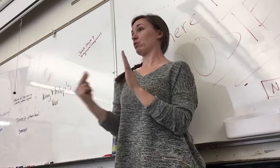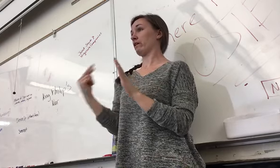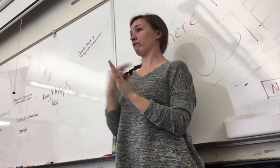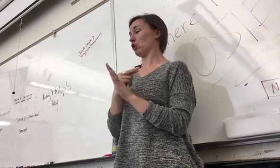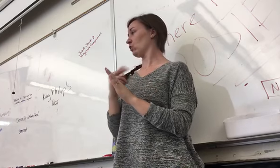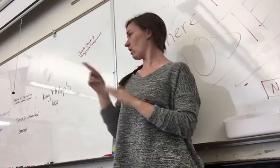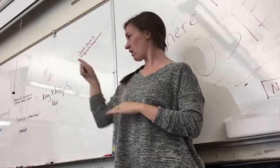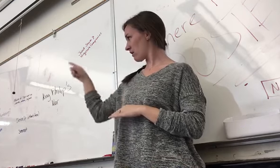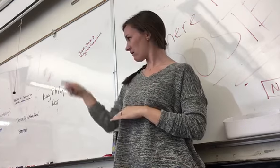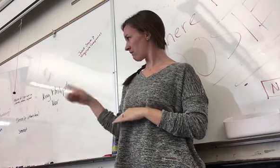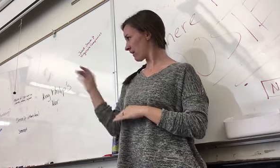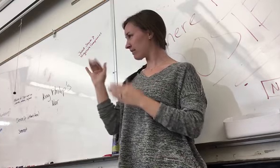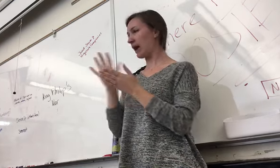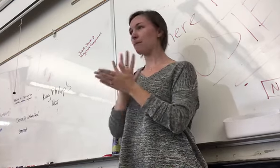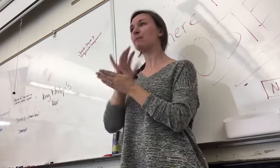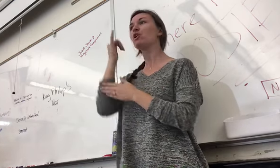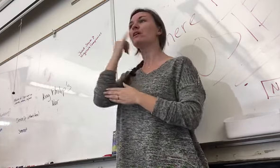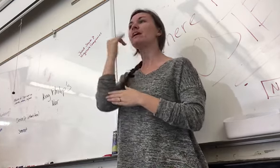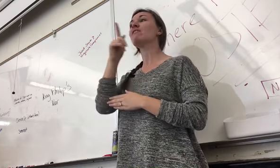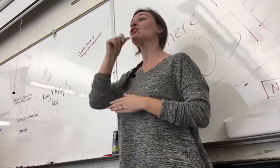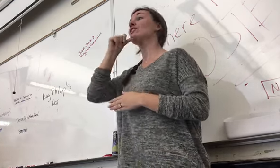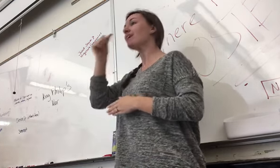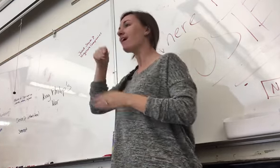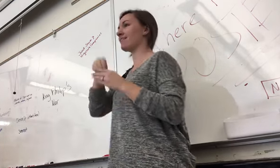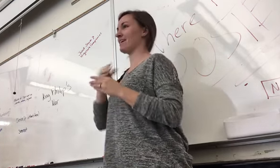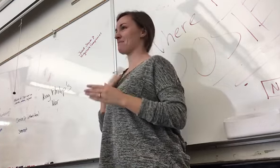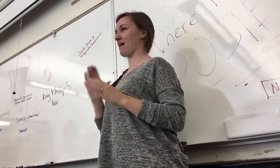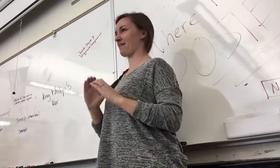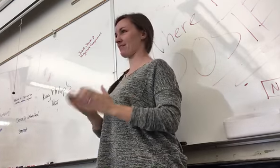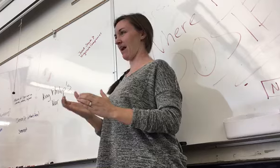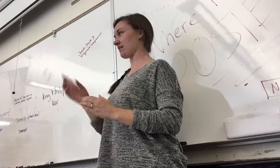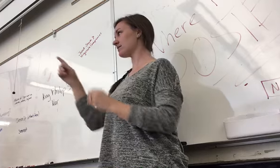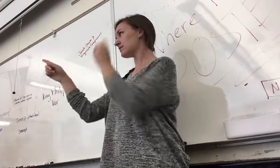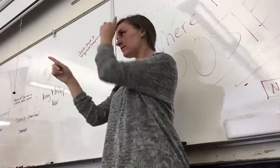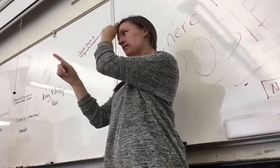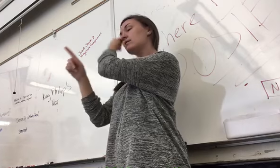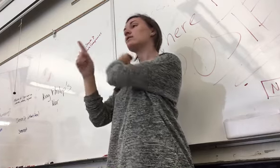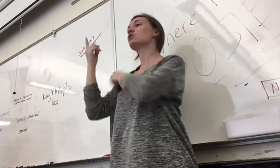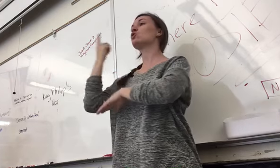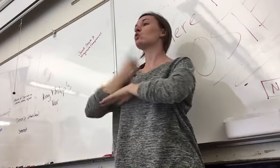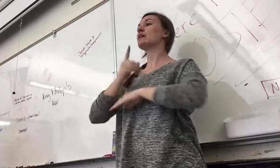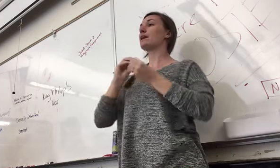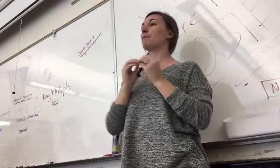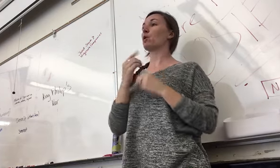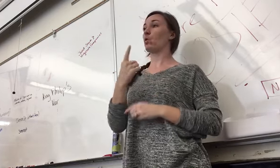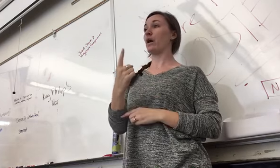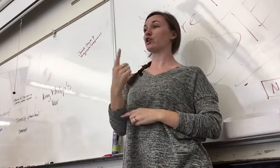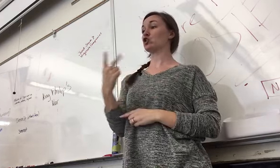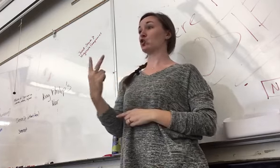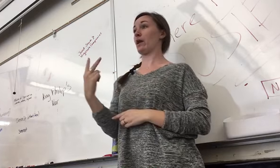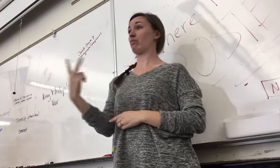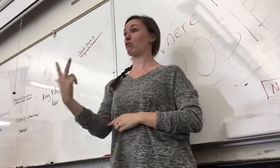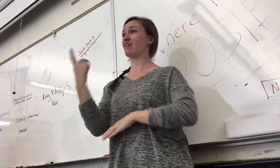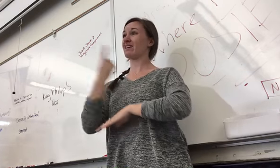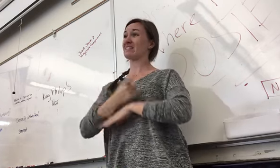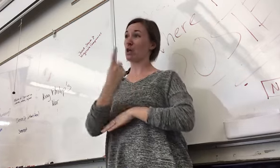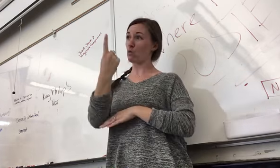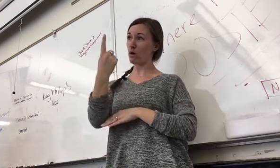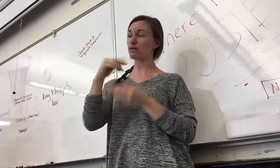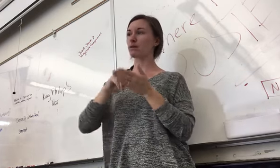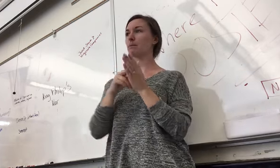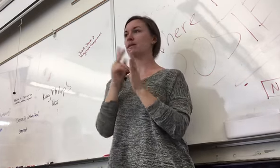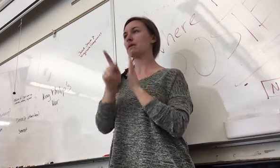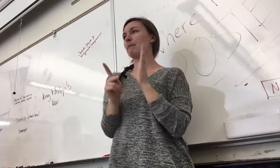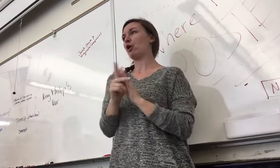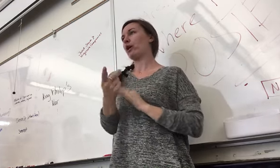of this sheet, if you're not in my class. So the days 1, 2, and 3. Day 1 is period 1.